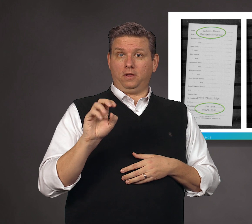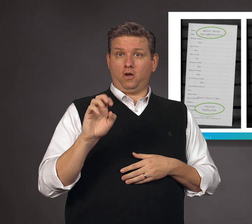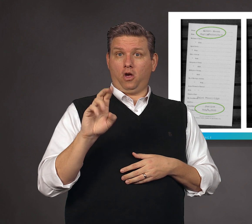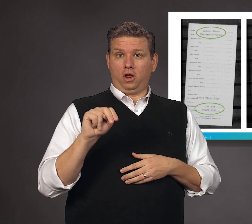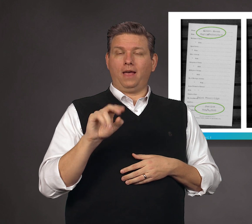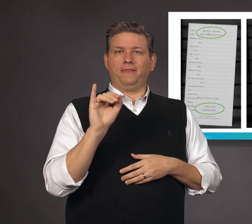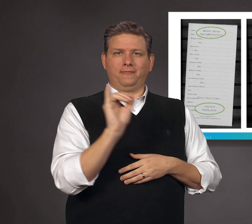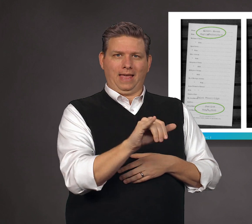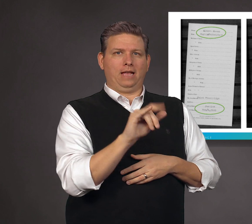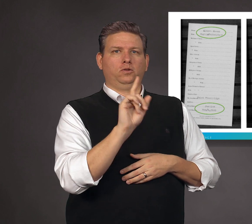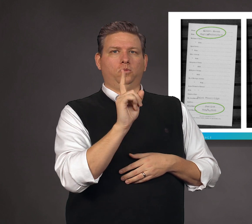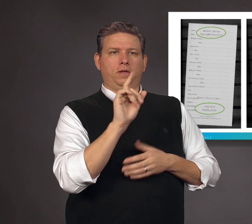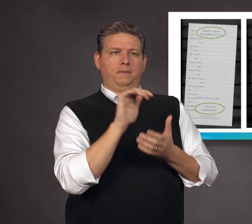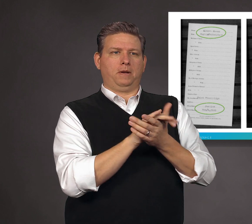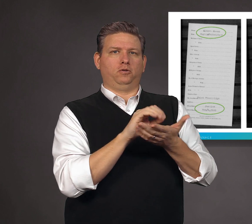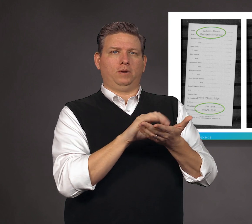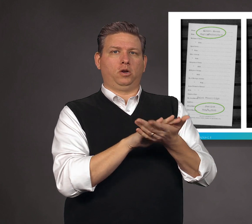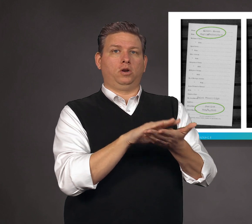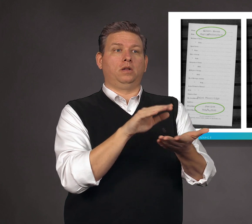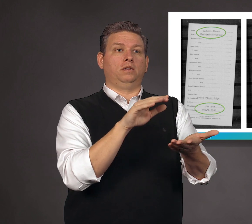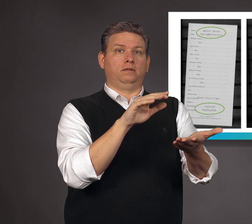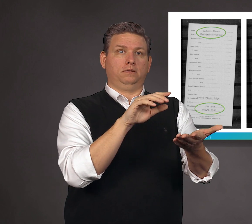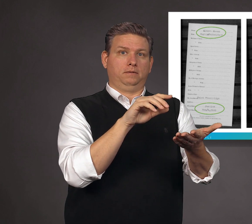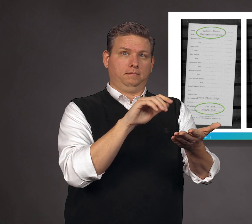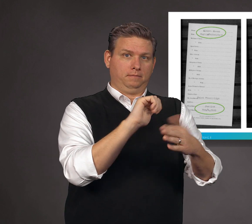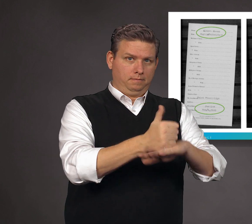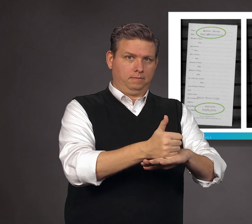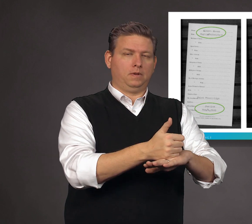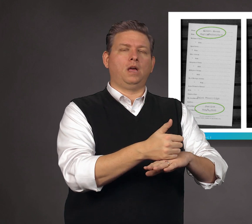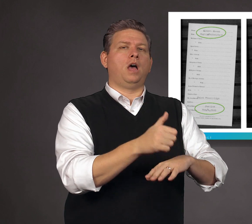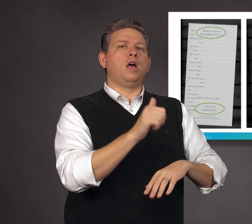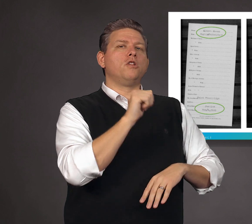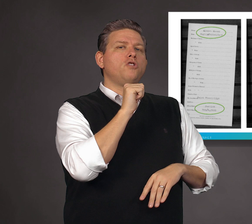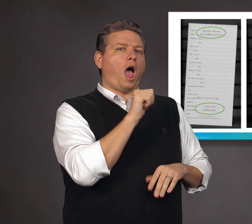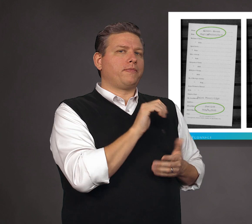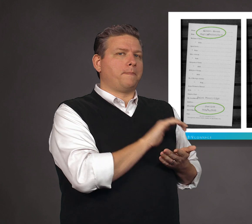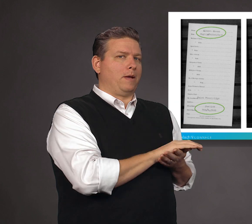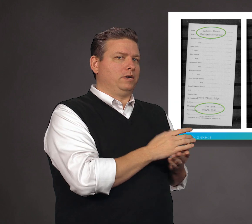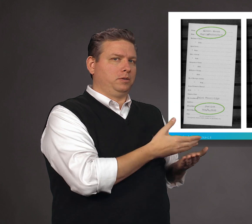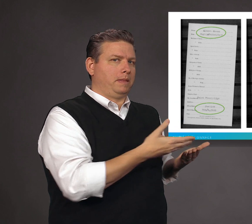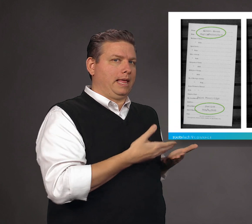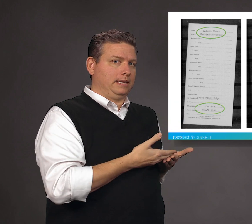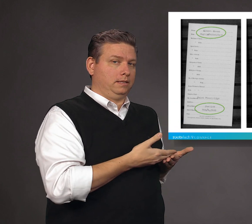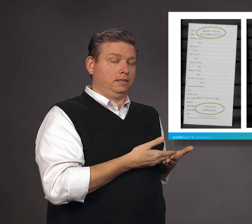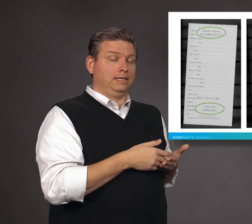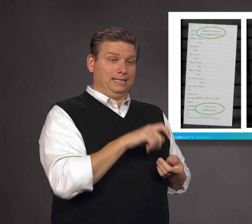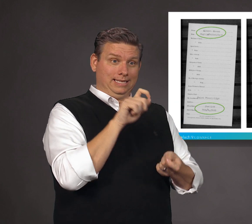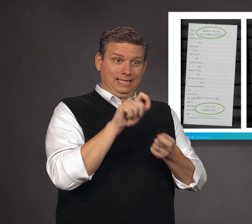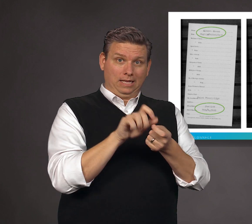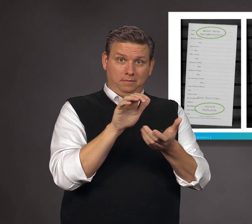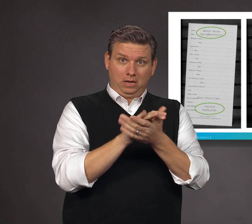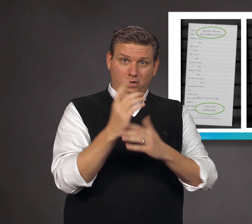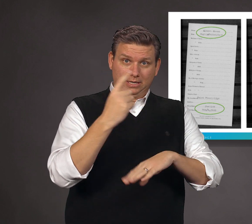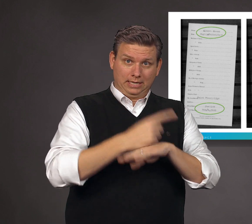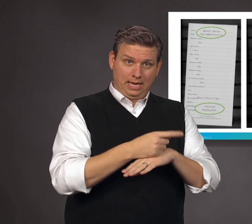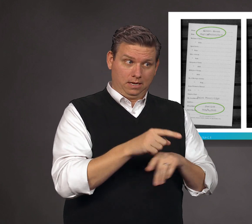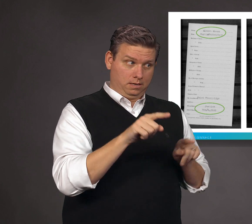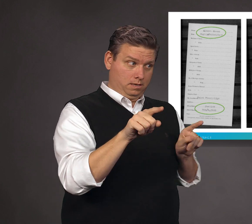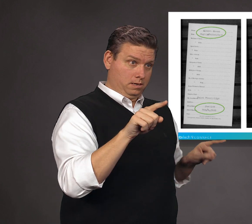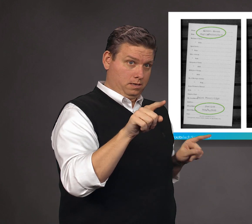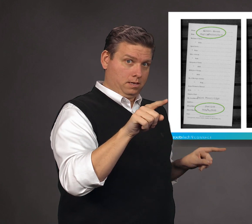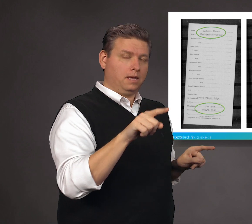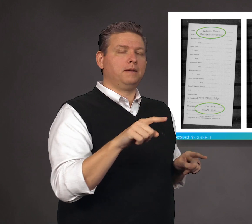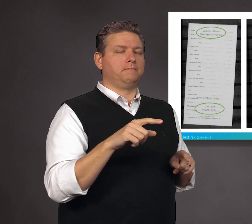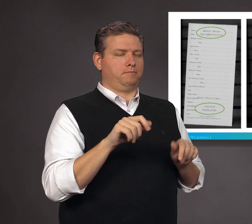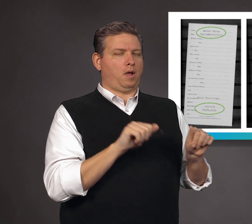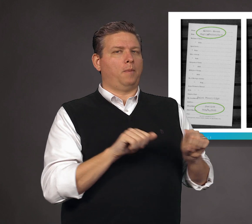was recorded and not necessarily the marriage place. The matching names and exact marriage date make it very probable that this